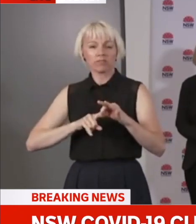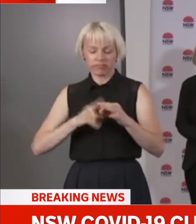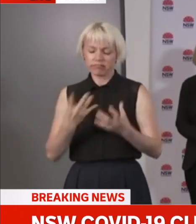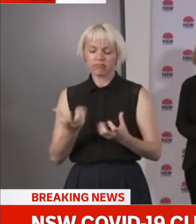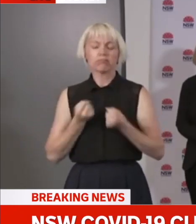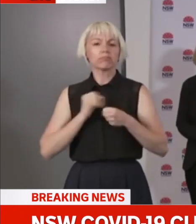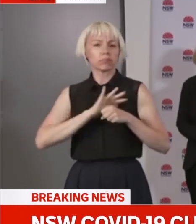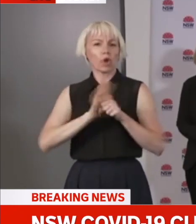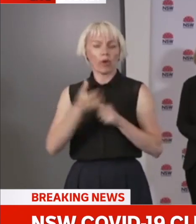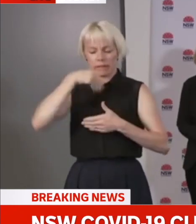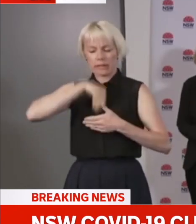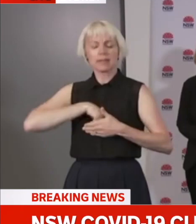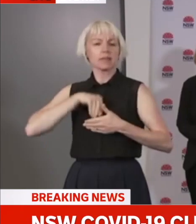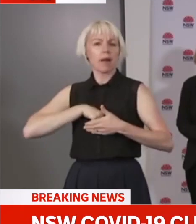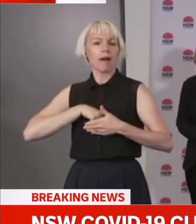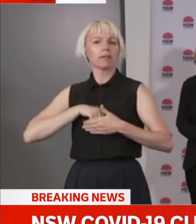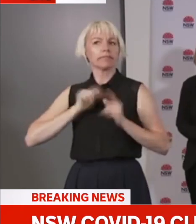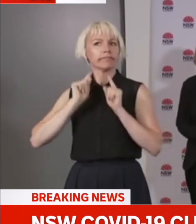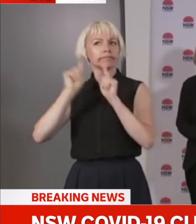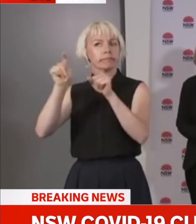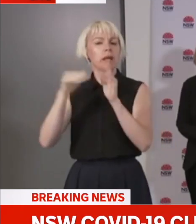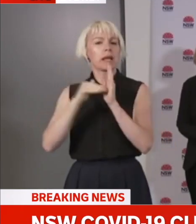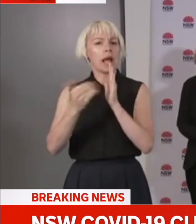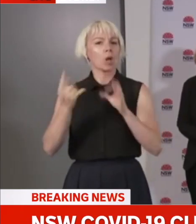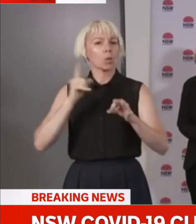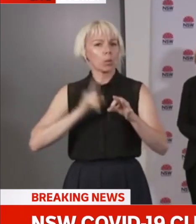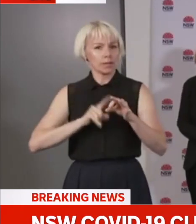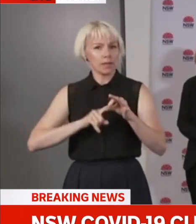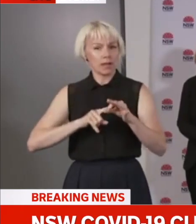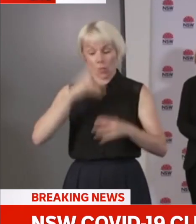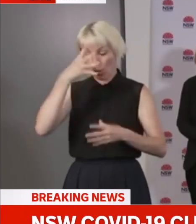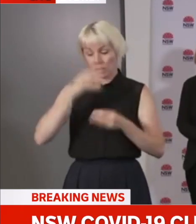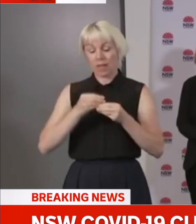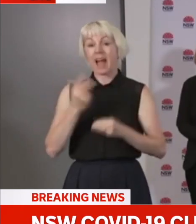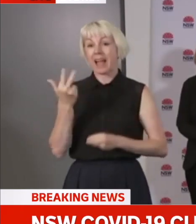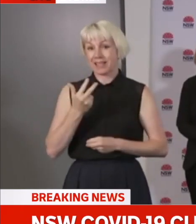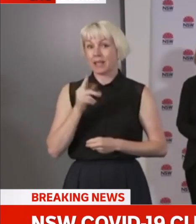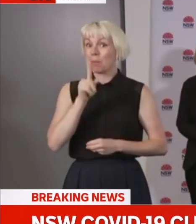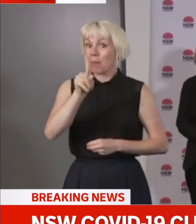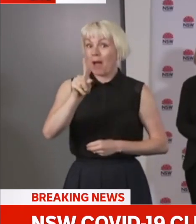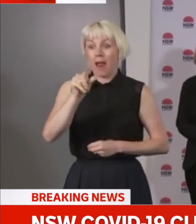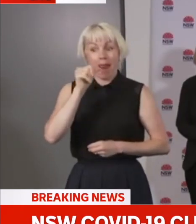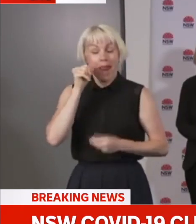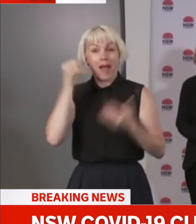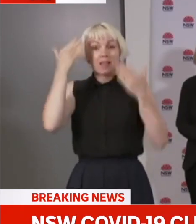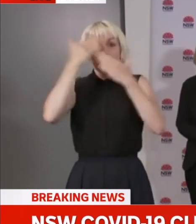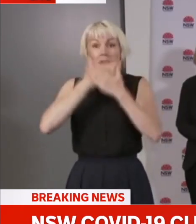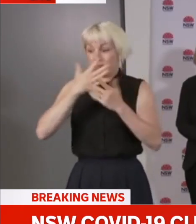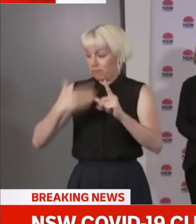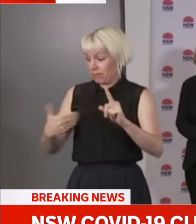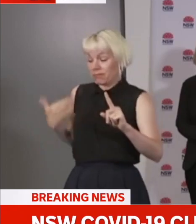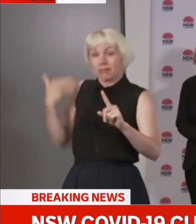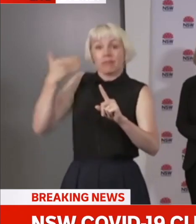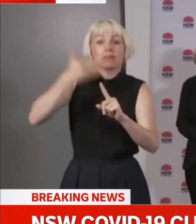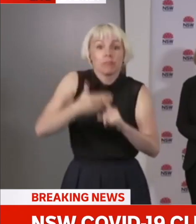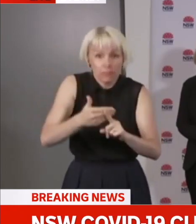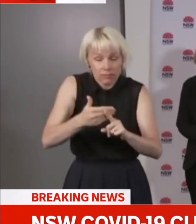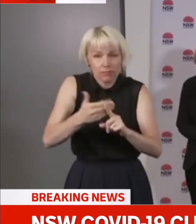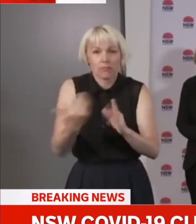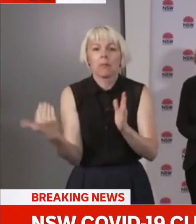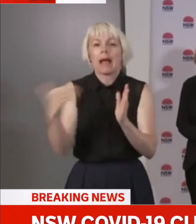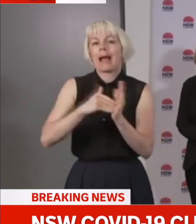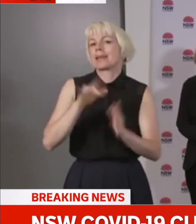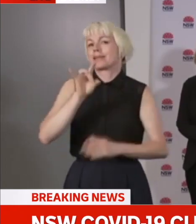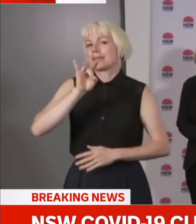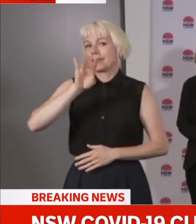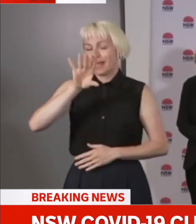had obtained that from that same cluster, which brings that up to 18. And then overnight, since 8 p.m, we have had 10